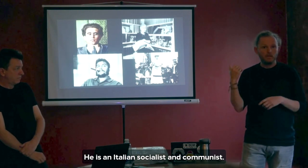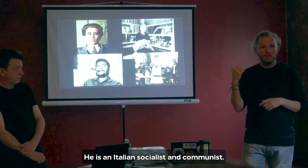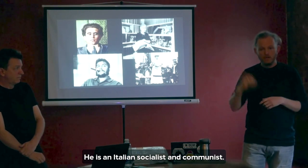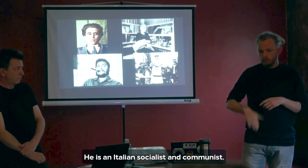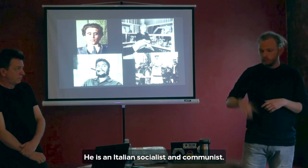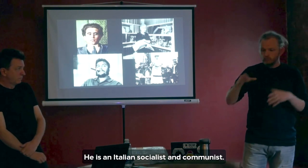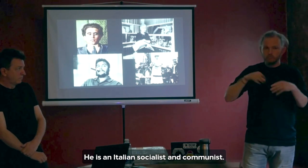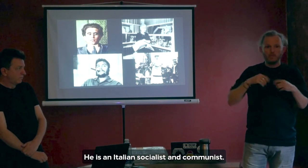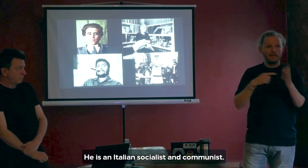socialist, communist.